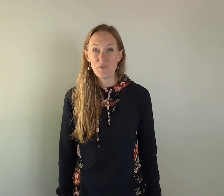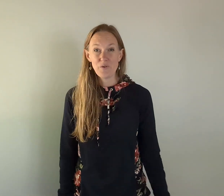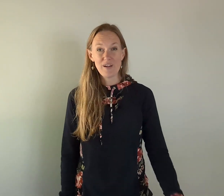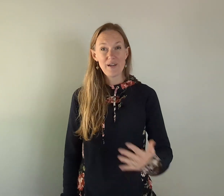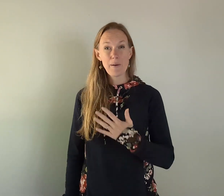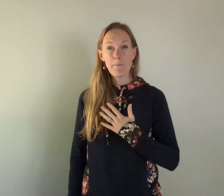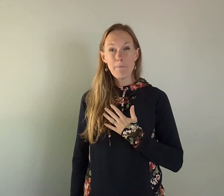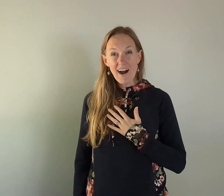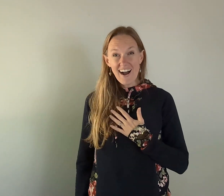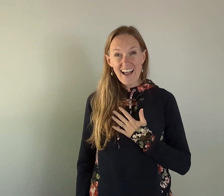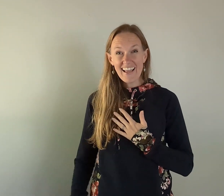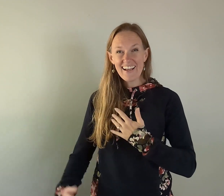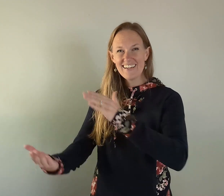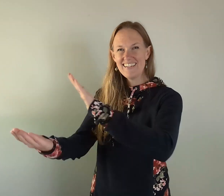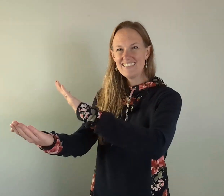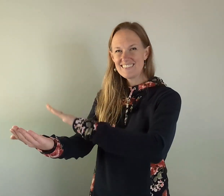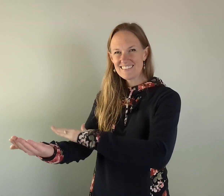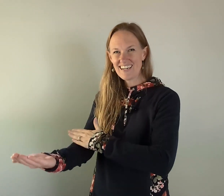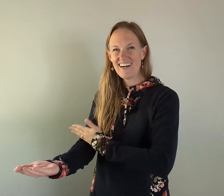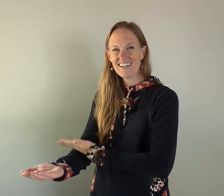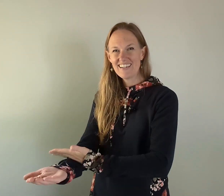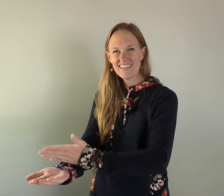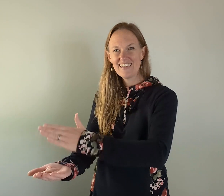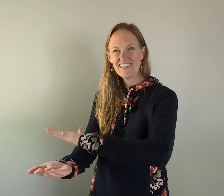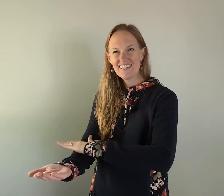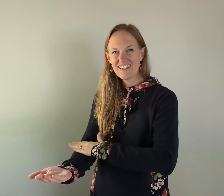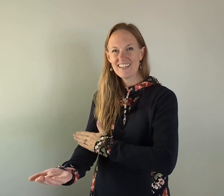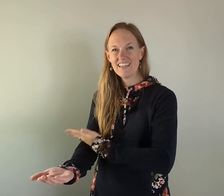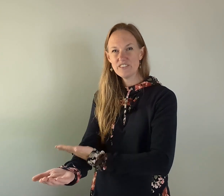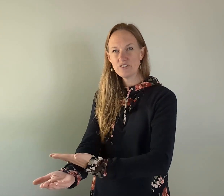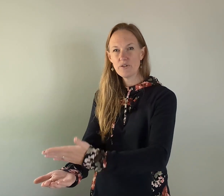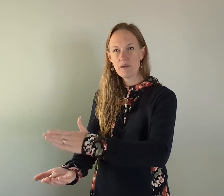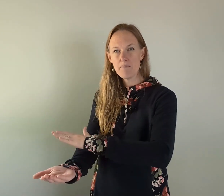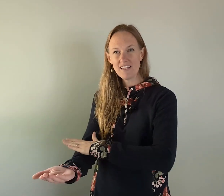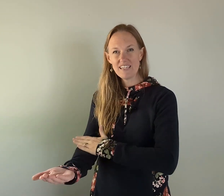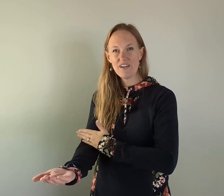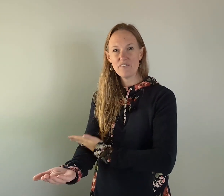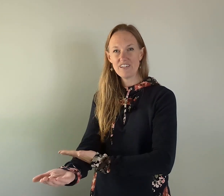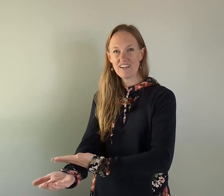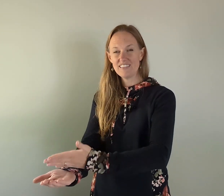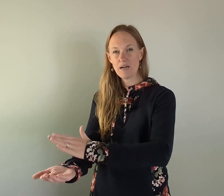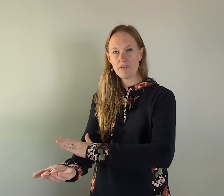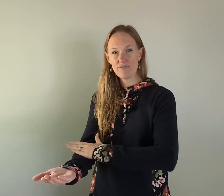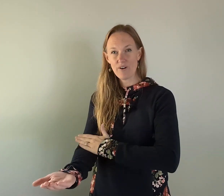you. My song. Okay, so you're showing a melody over your non-dominant